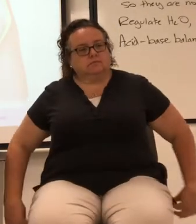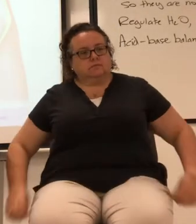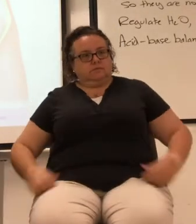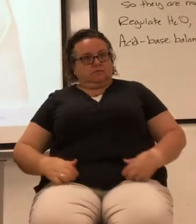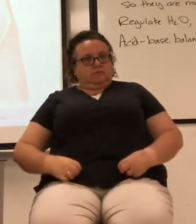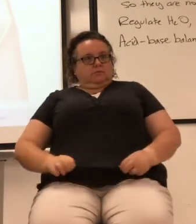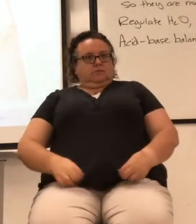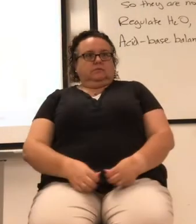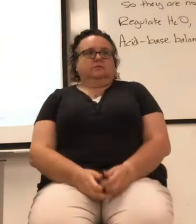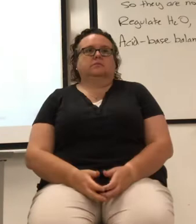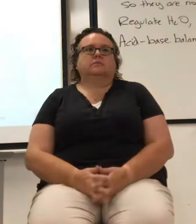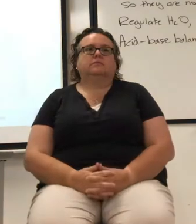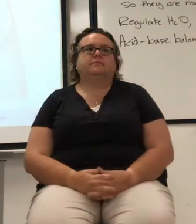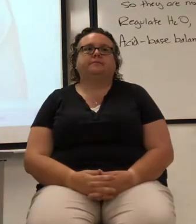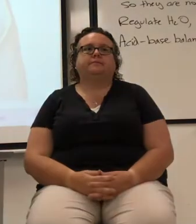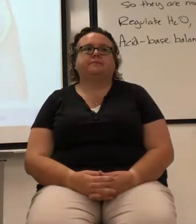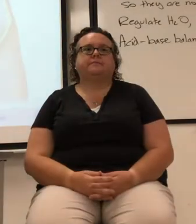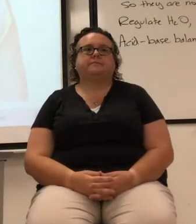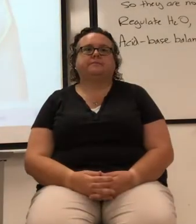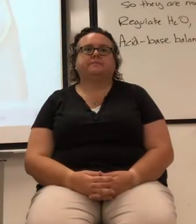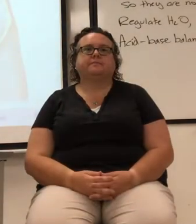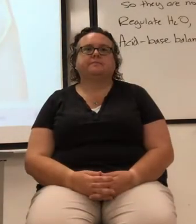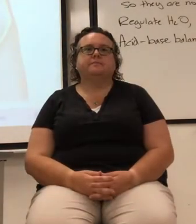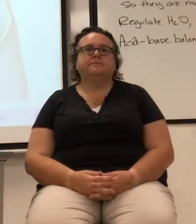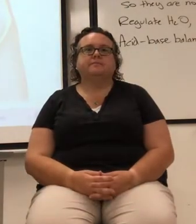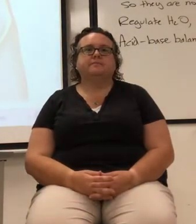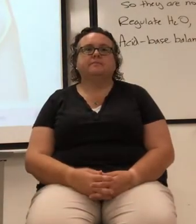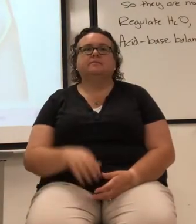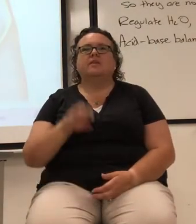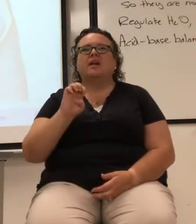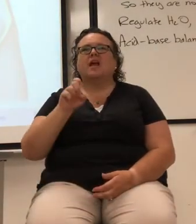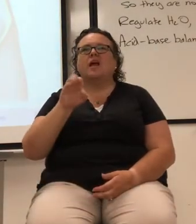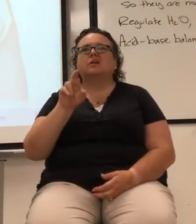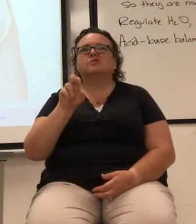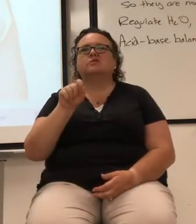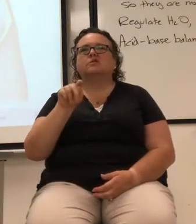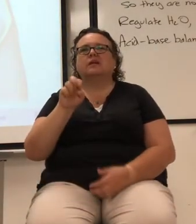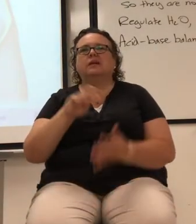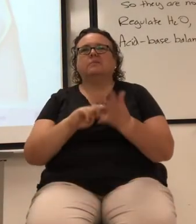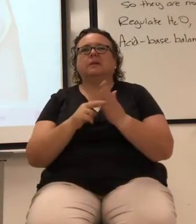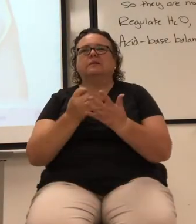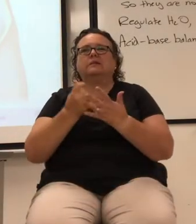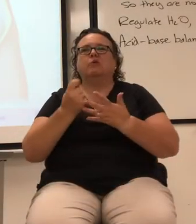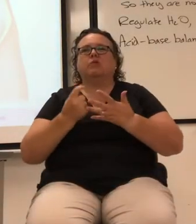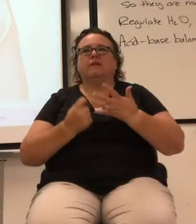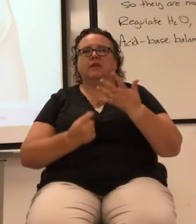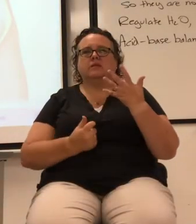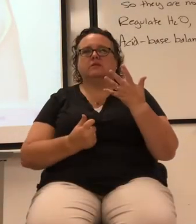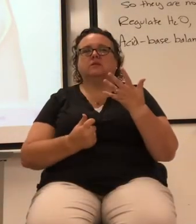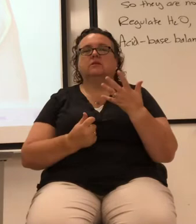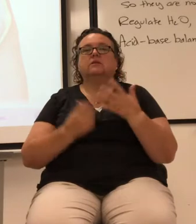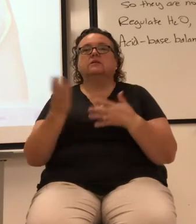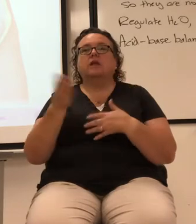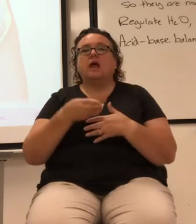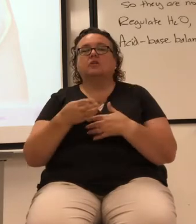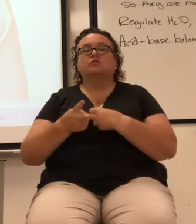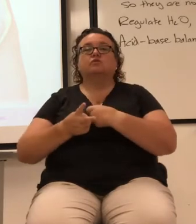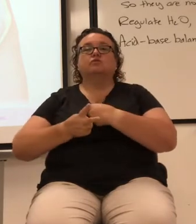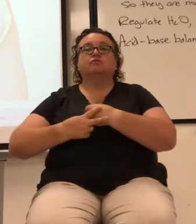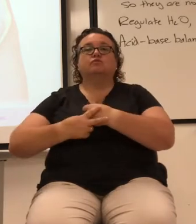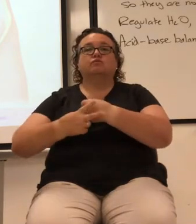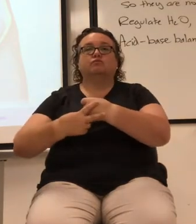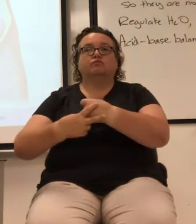can excrete, means get rid of it, slash reabsorb, conserve it,